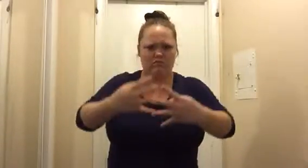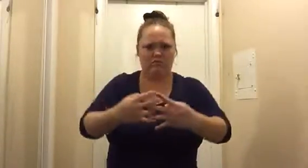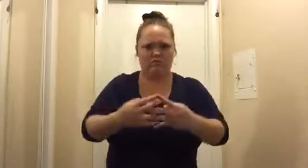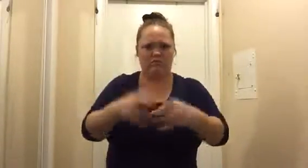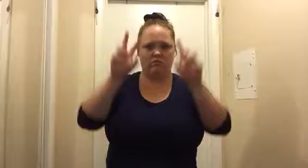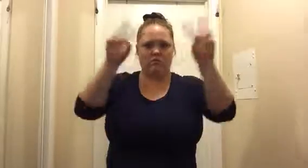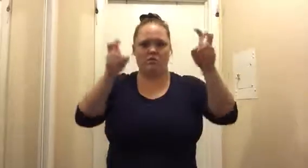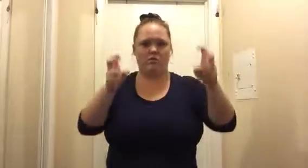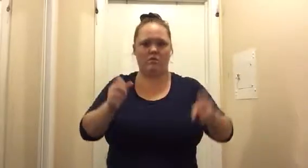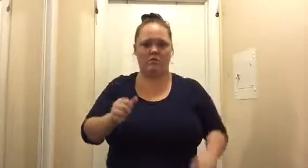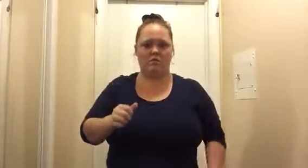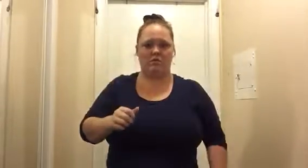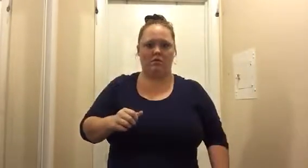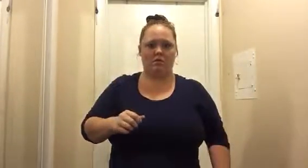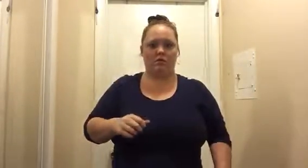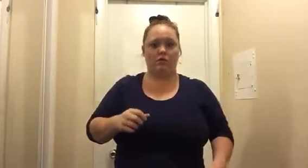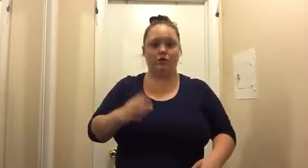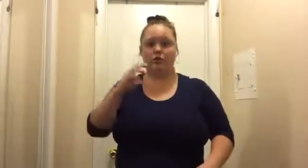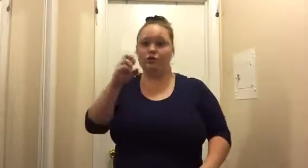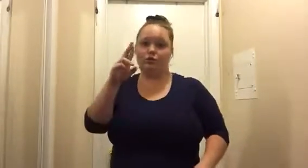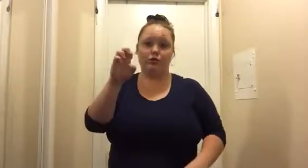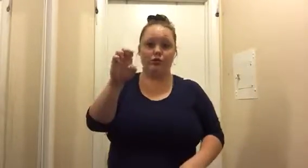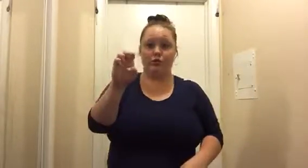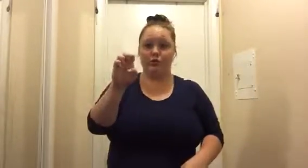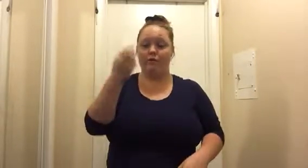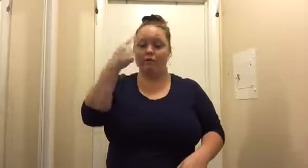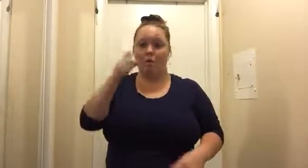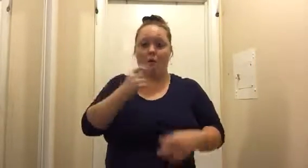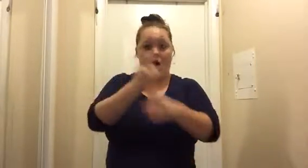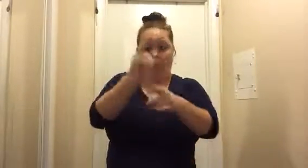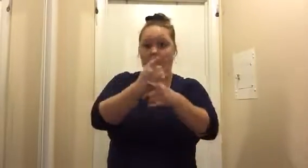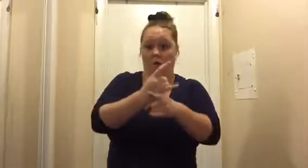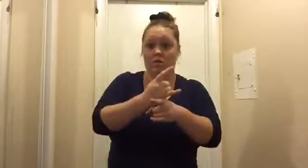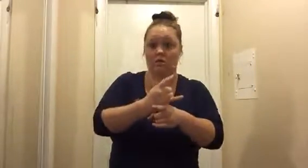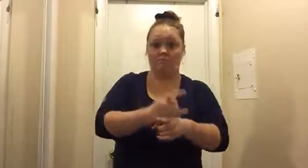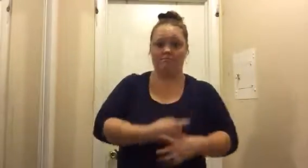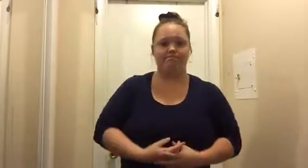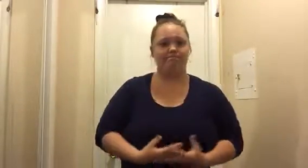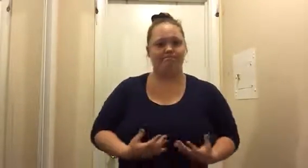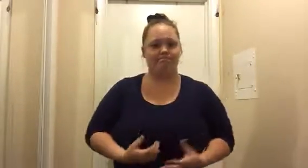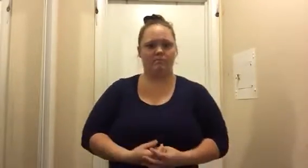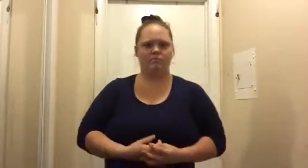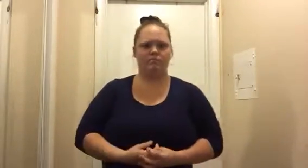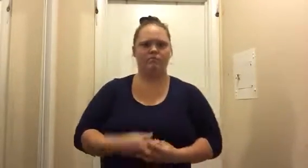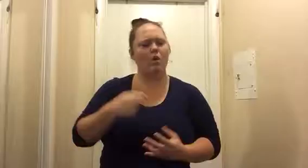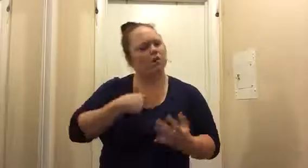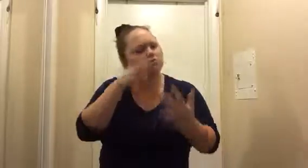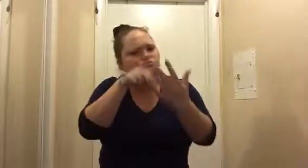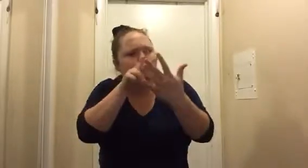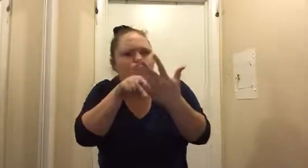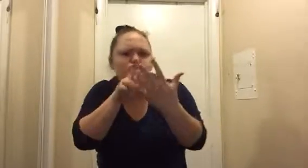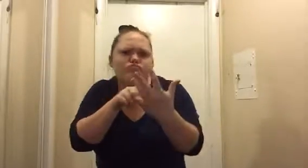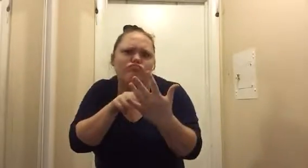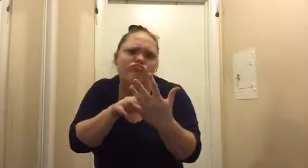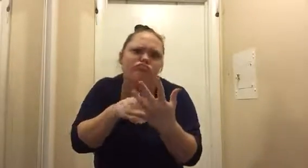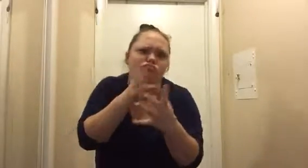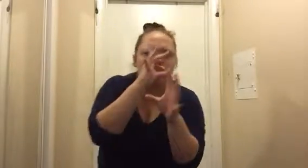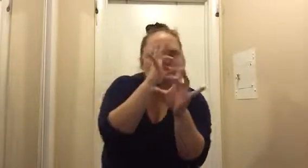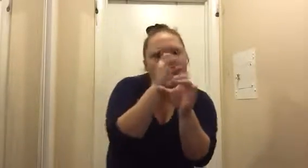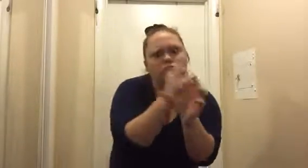Alcoholism by Dr. Roy Escapa. And there was this little sample chapter there, so I read the chapter, and I was absolutely hooked. This